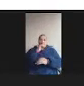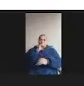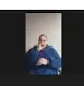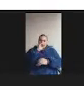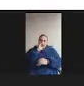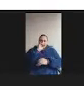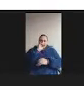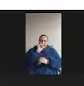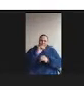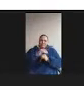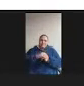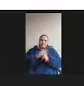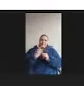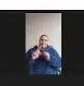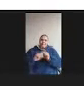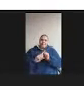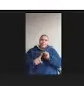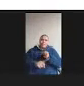then lastly,